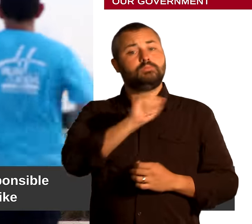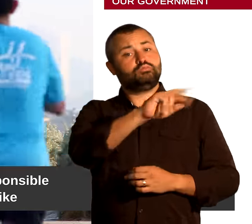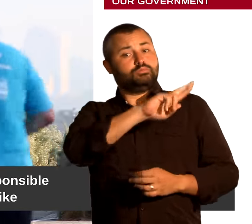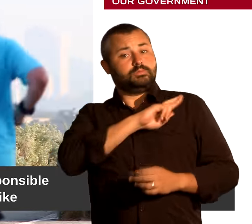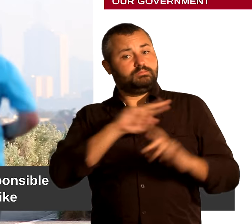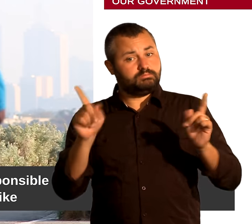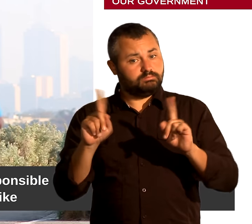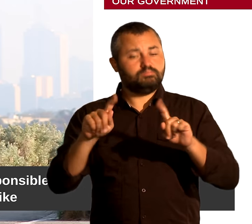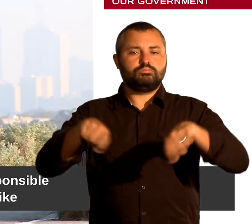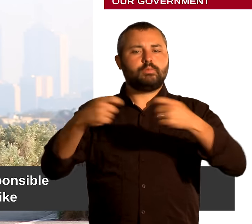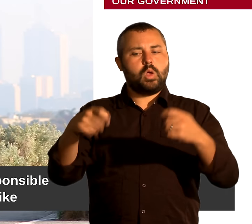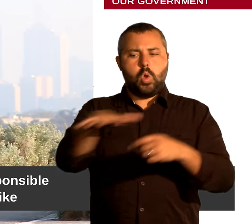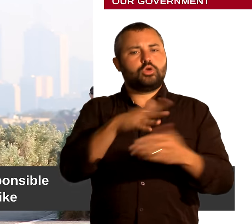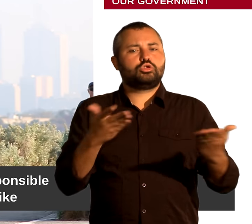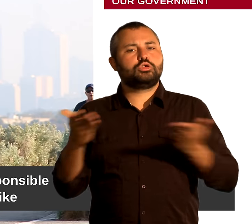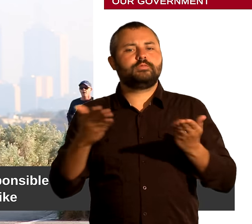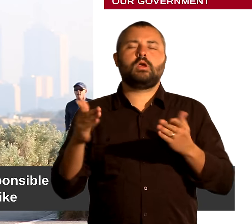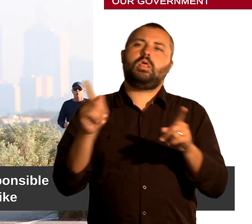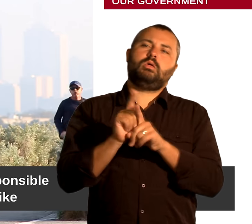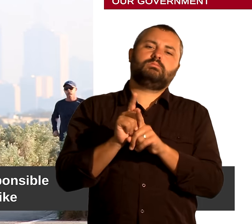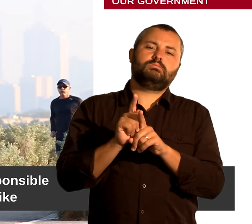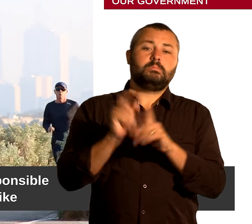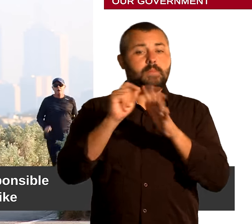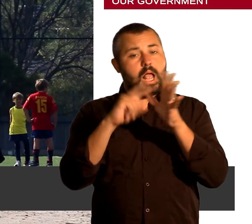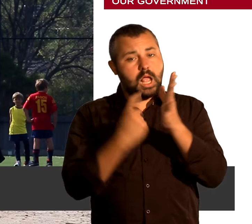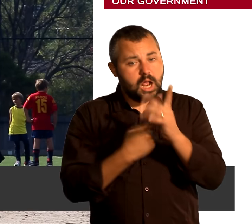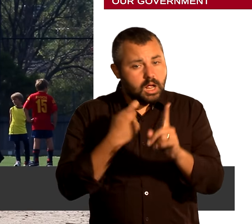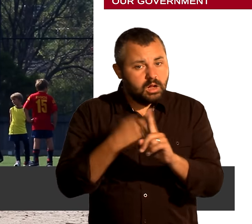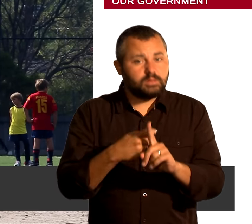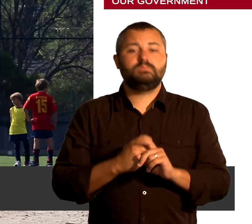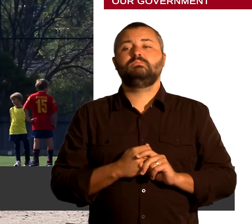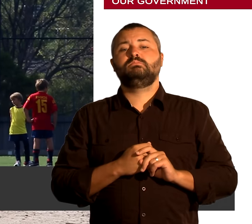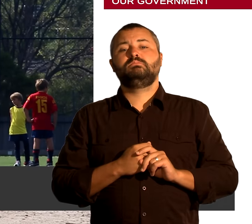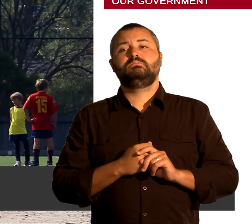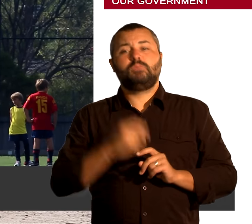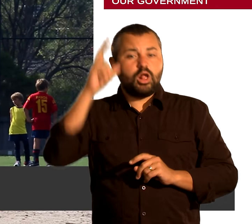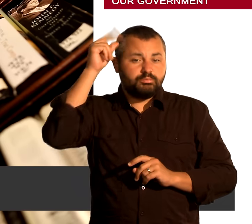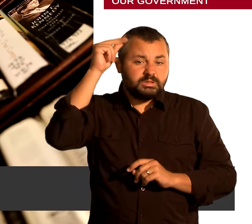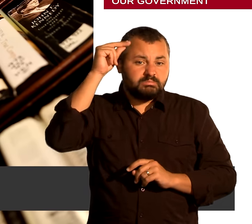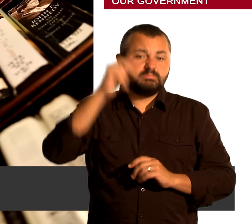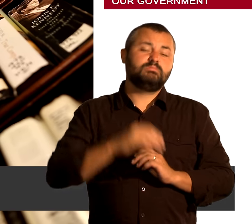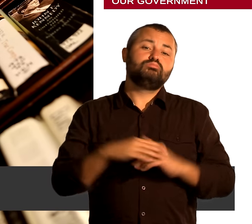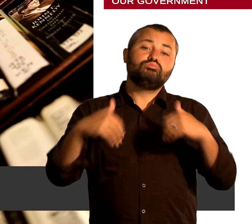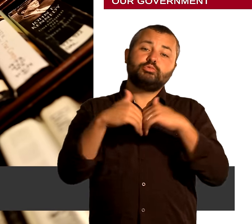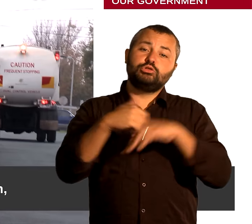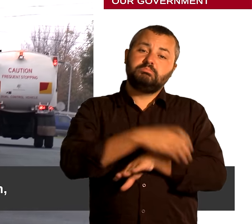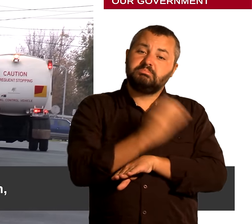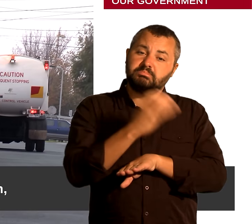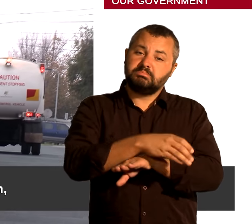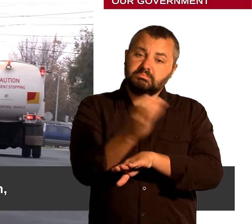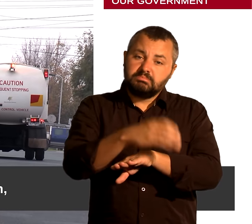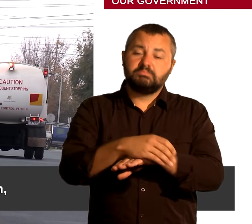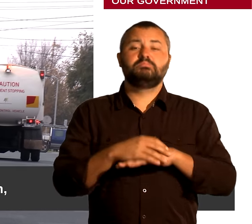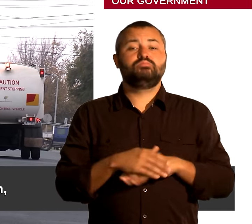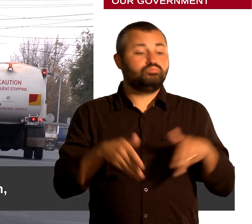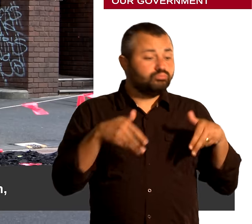The local council is responsible for local services. Like... The parks. Libraries. Rubbish